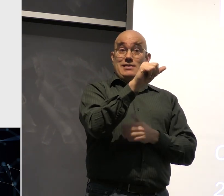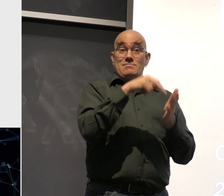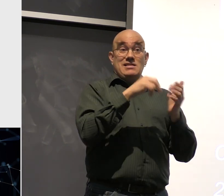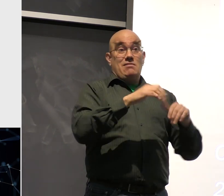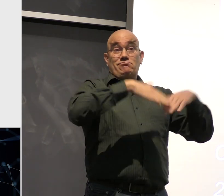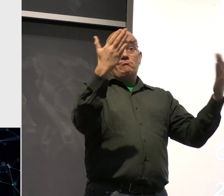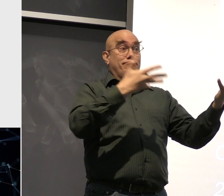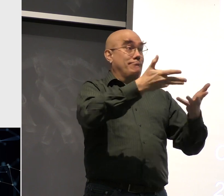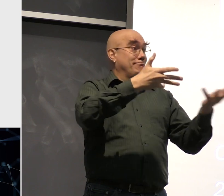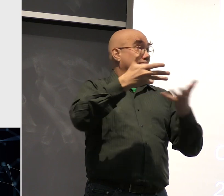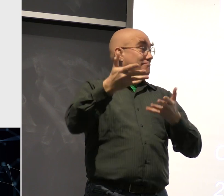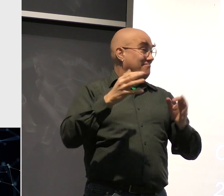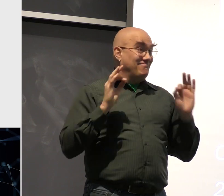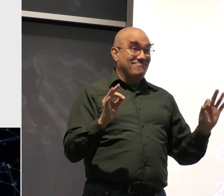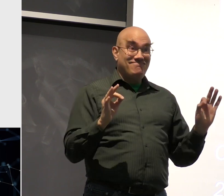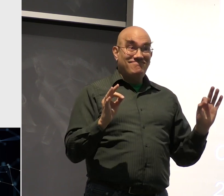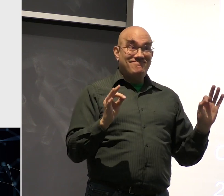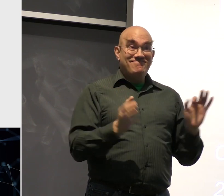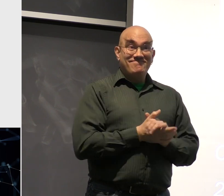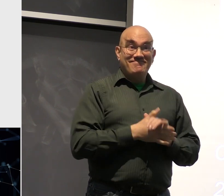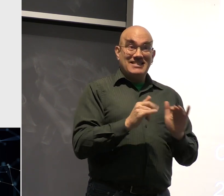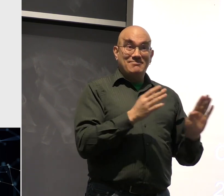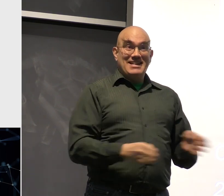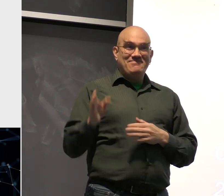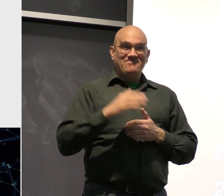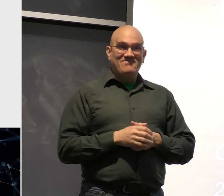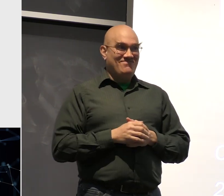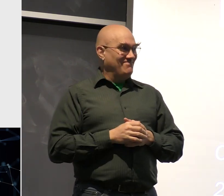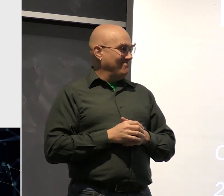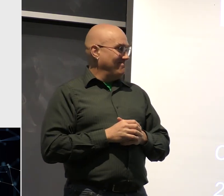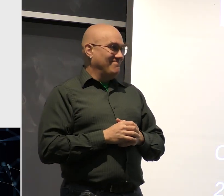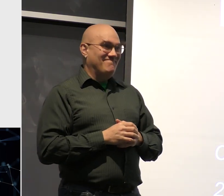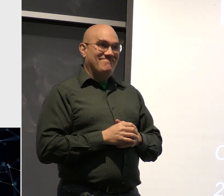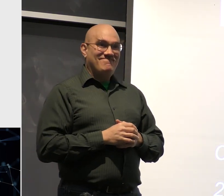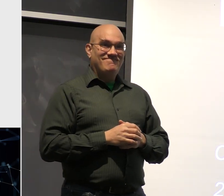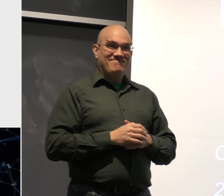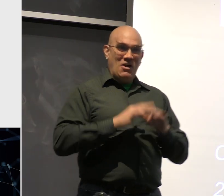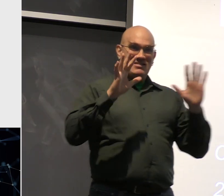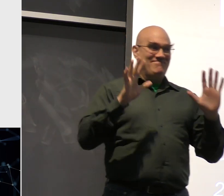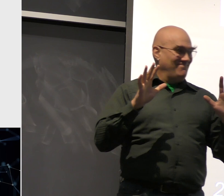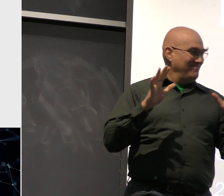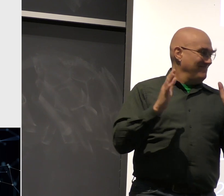Q&A, so we'll open it up and have a nice dialogue. So that is the plan. Awesome.